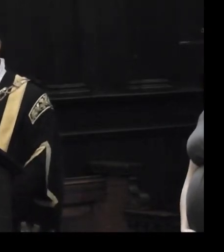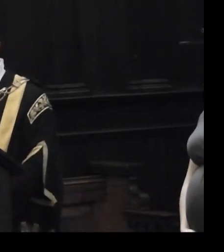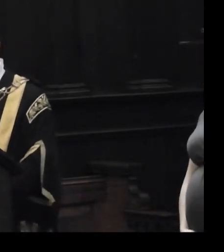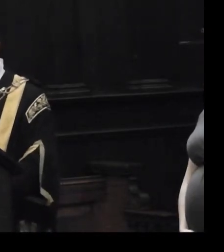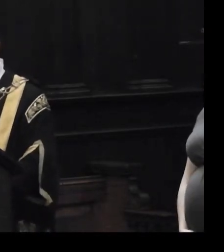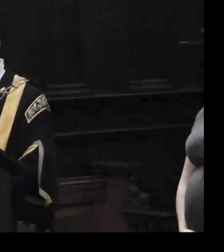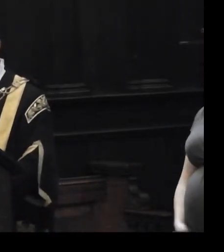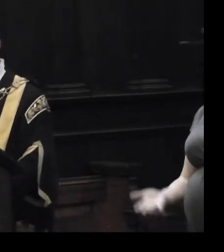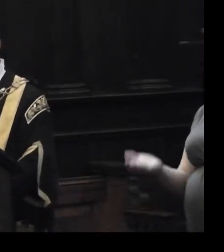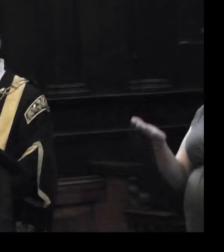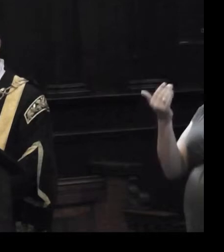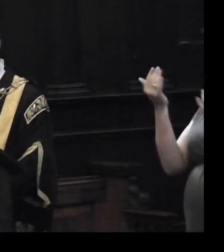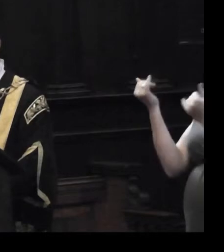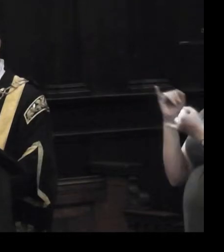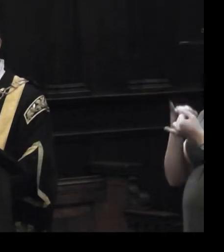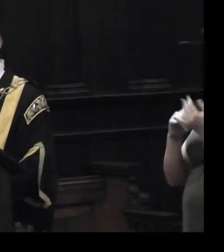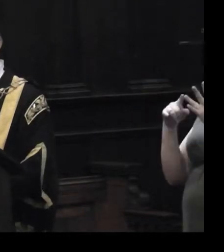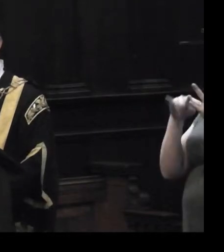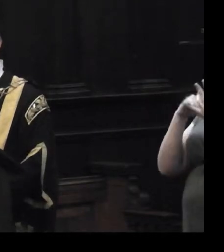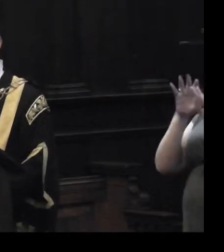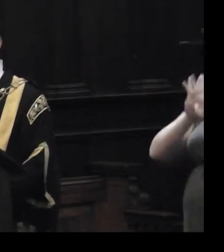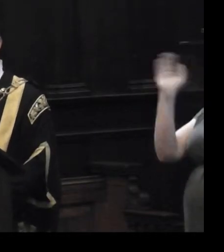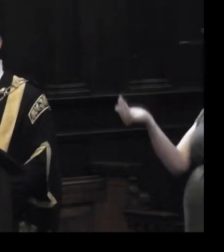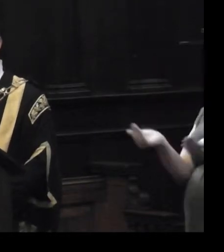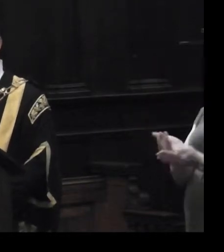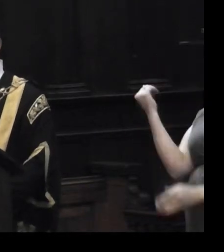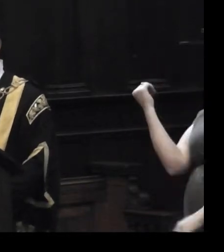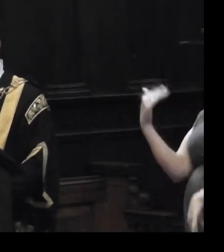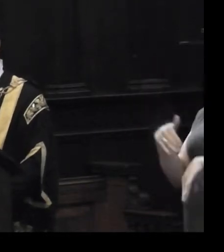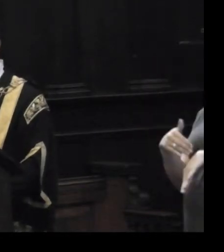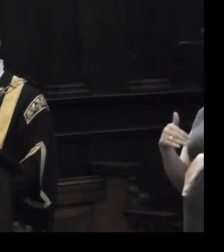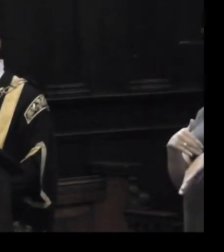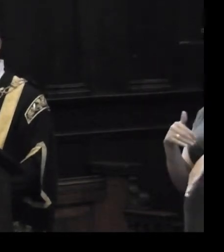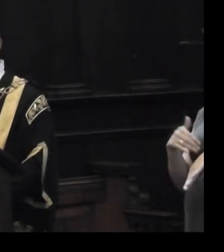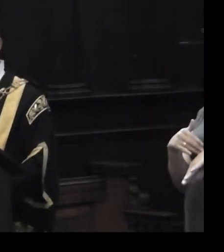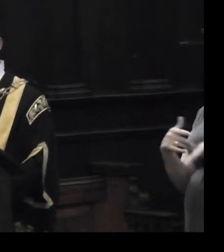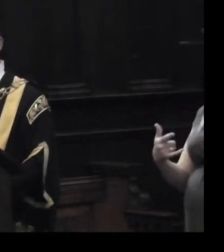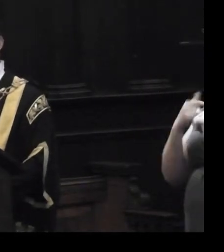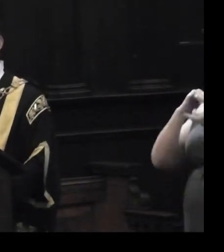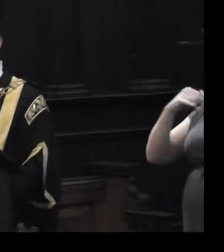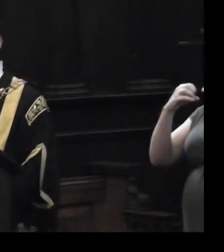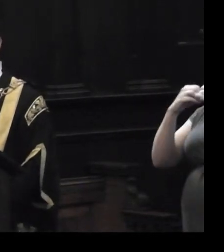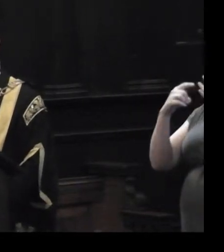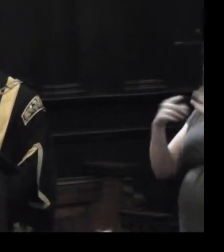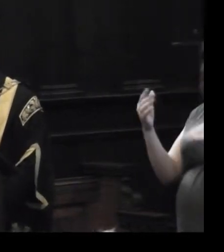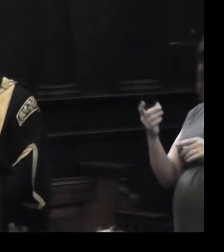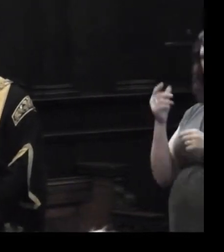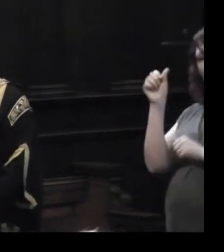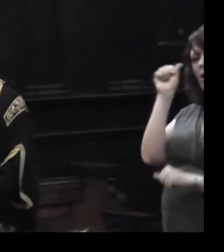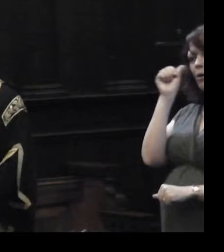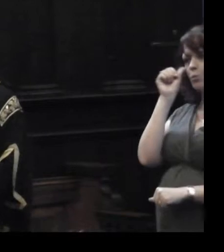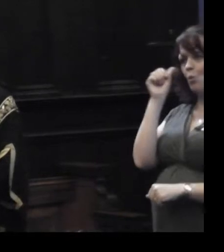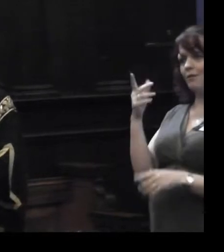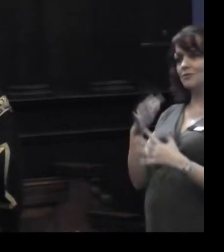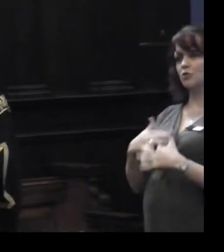Welcome to the SOS Global Night Crime and Antisocial Behaviour Awareness